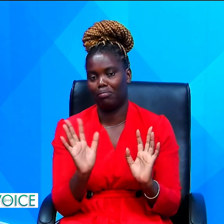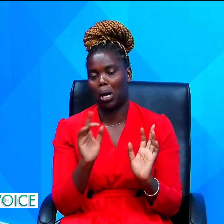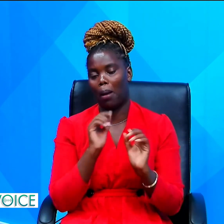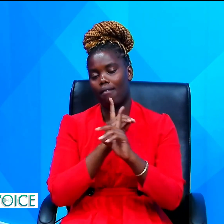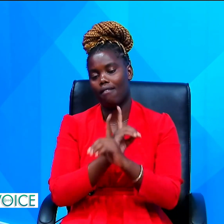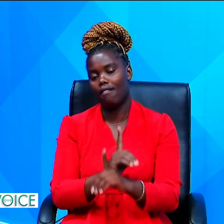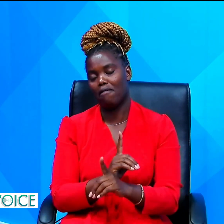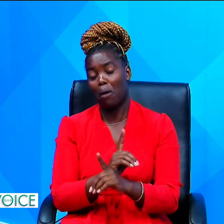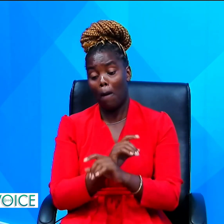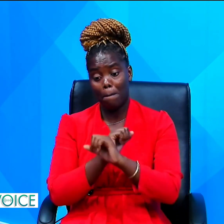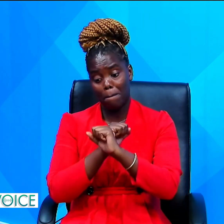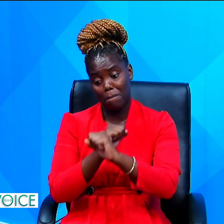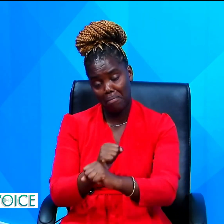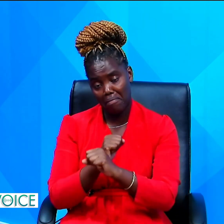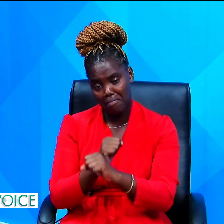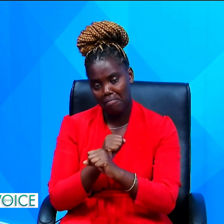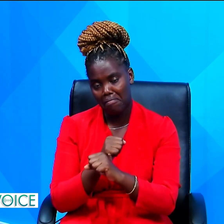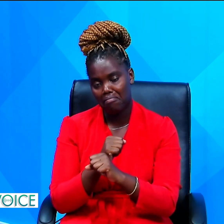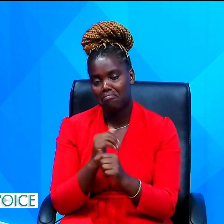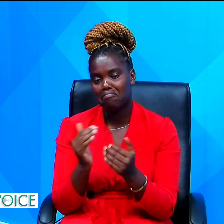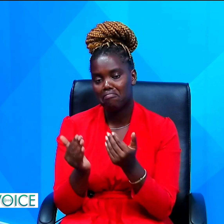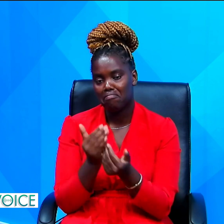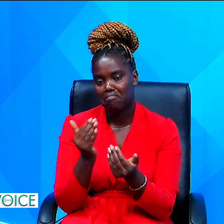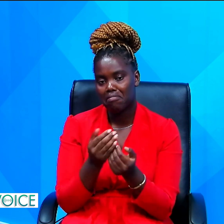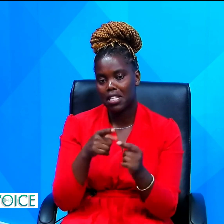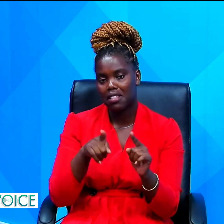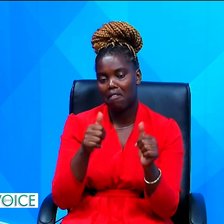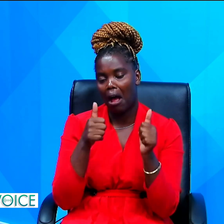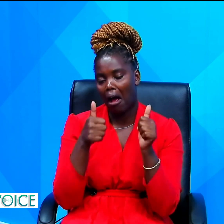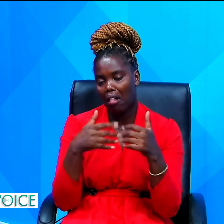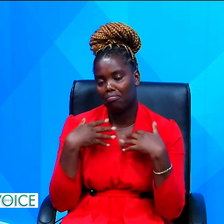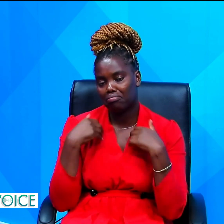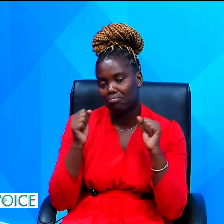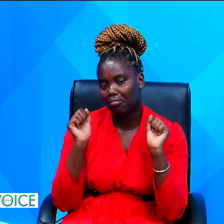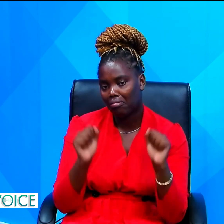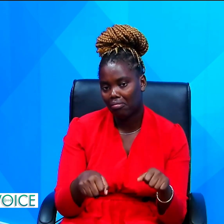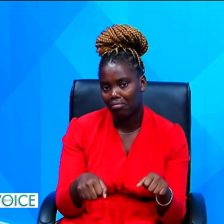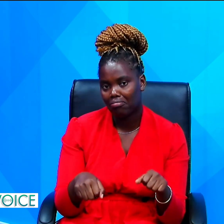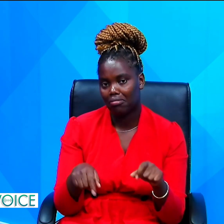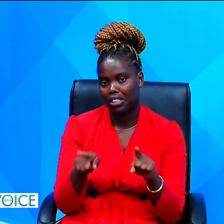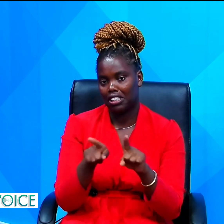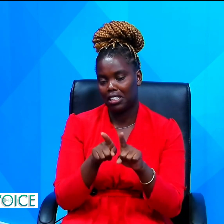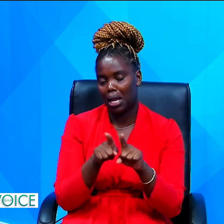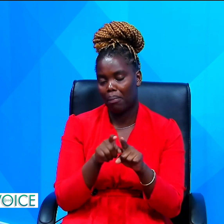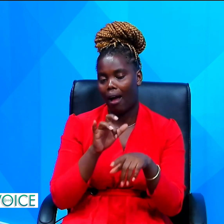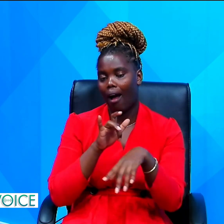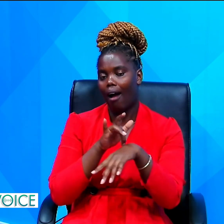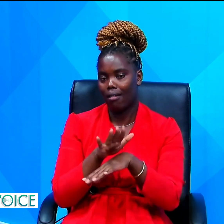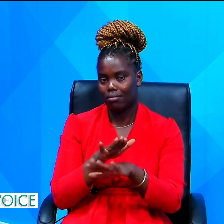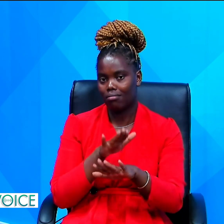So it's better to protect yourself from this and care for yourself and care for your family.